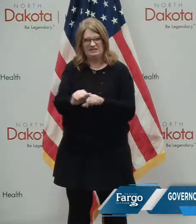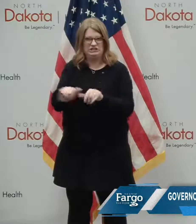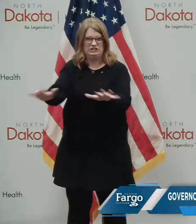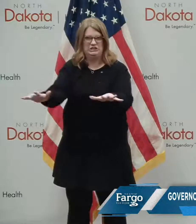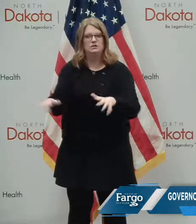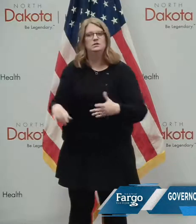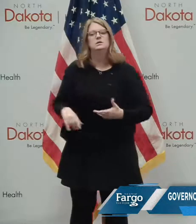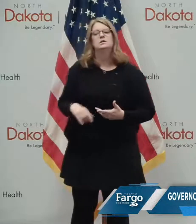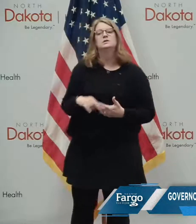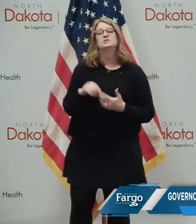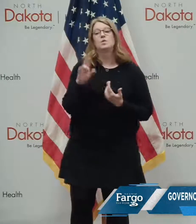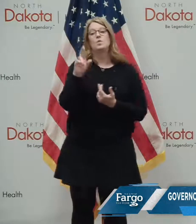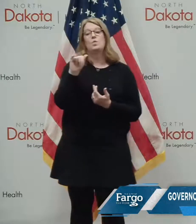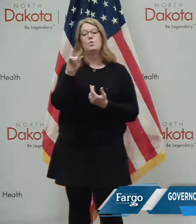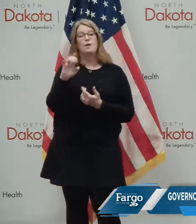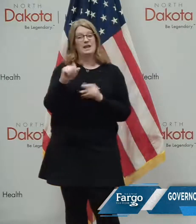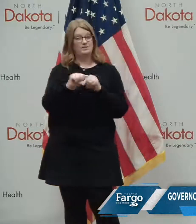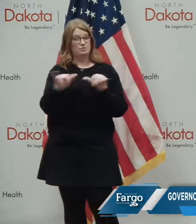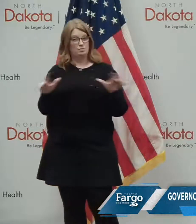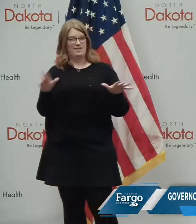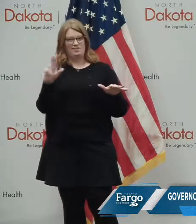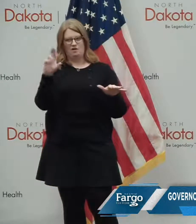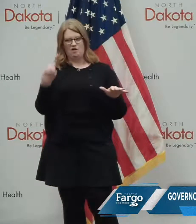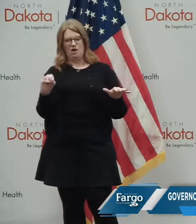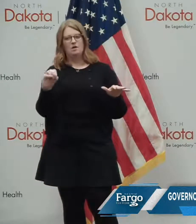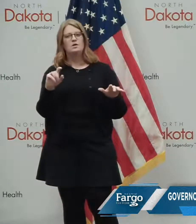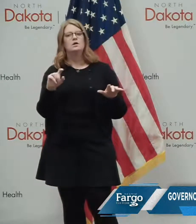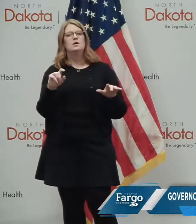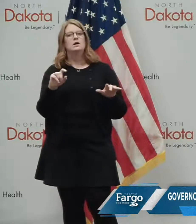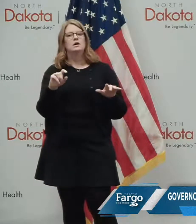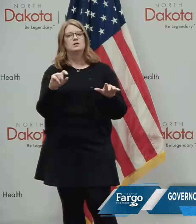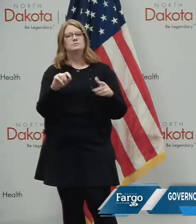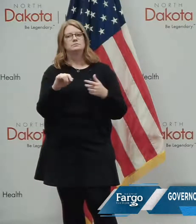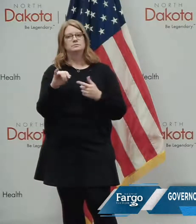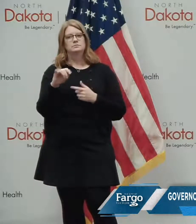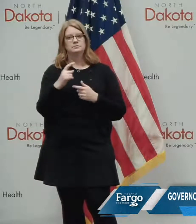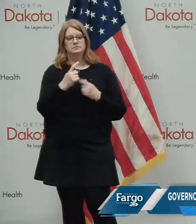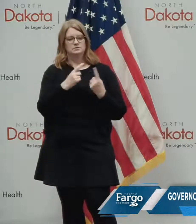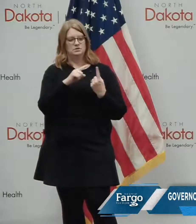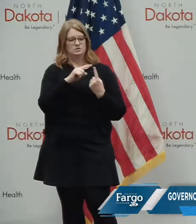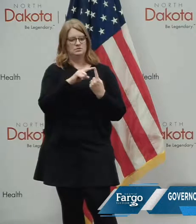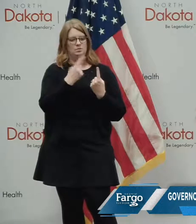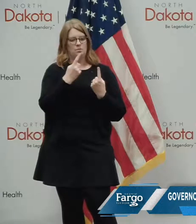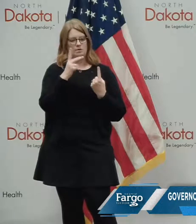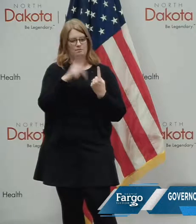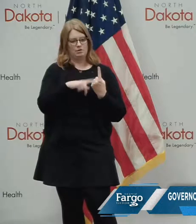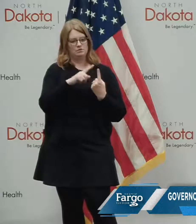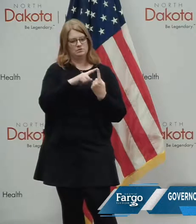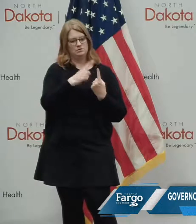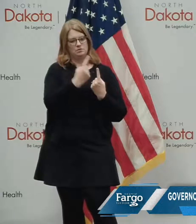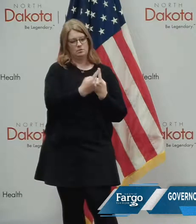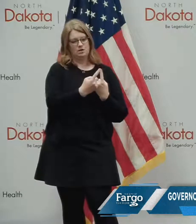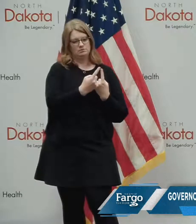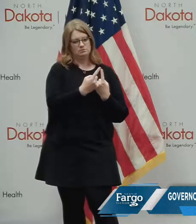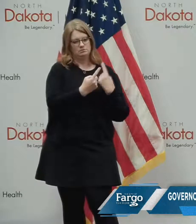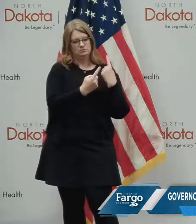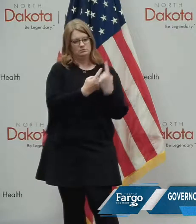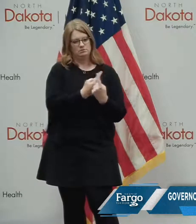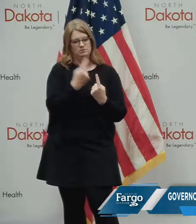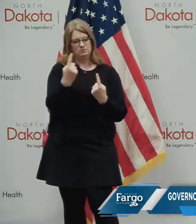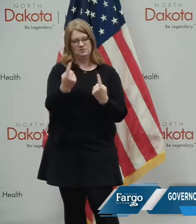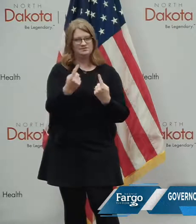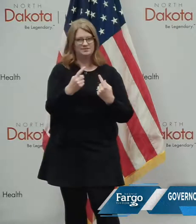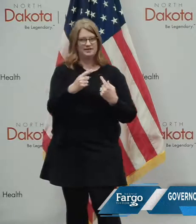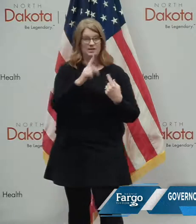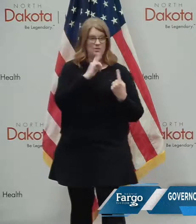the rate of spread, is an average, but to get a rate of spread of one person each infecting one person, well, it turns out averages